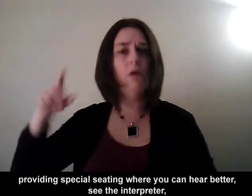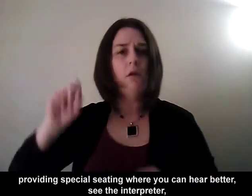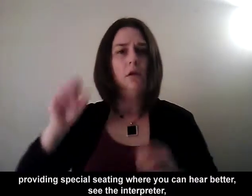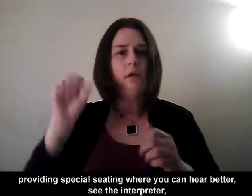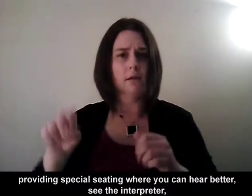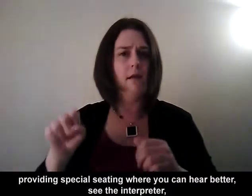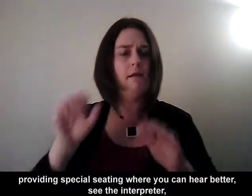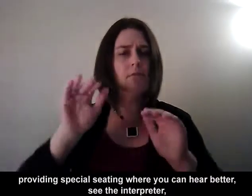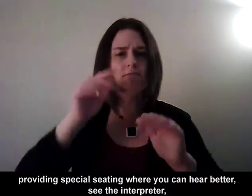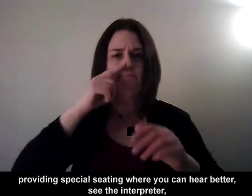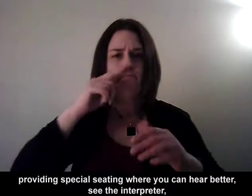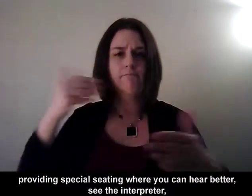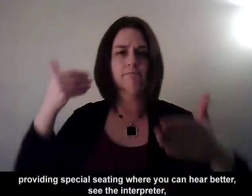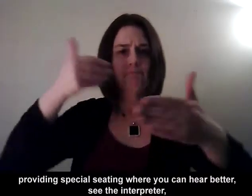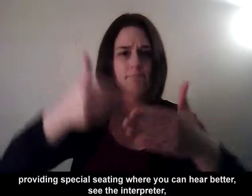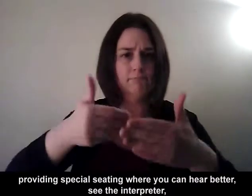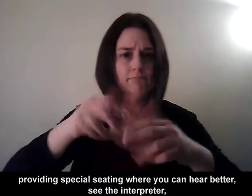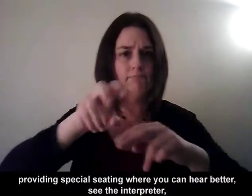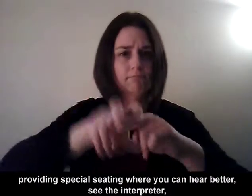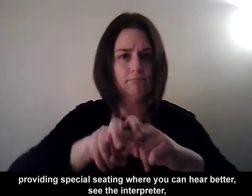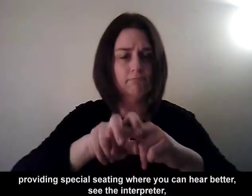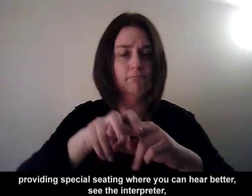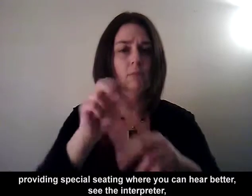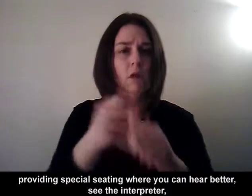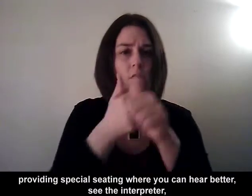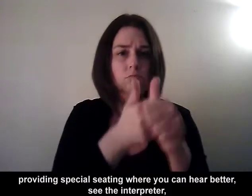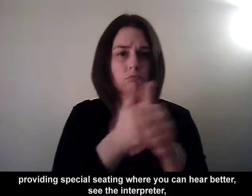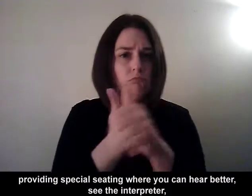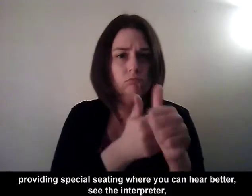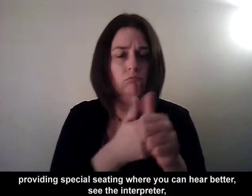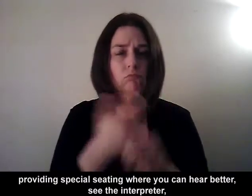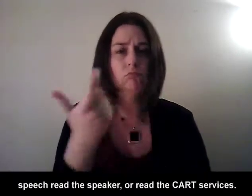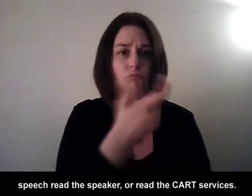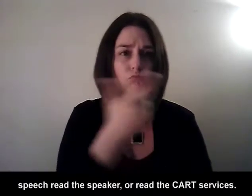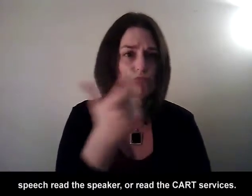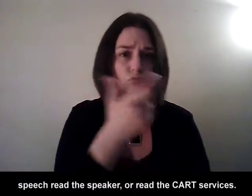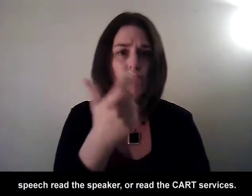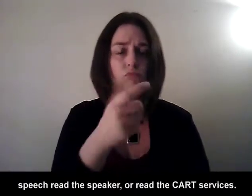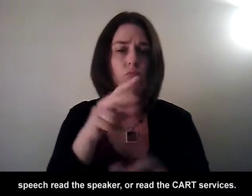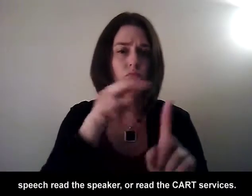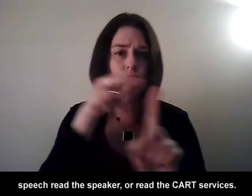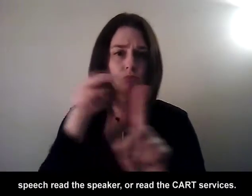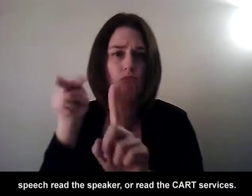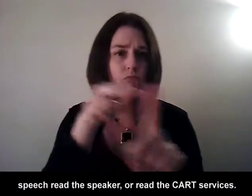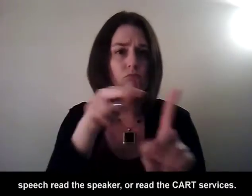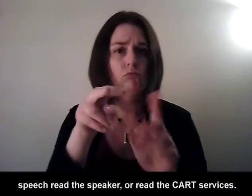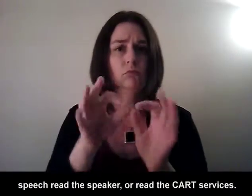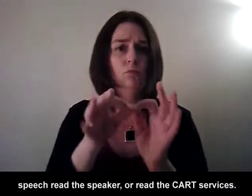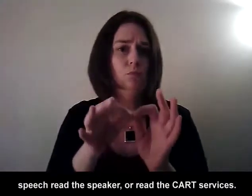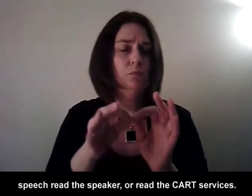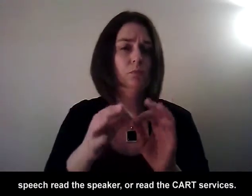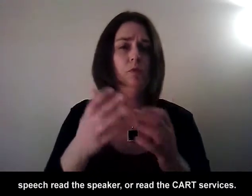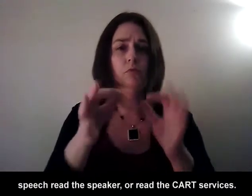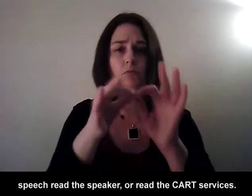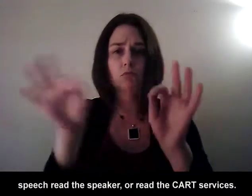providing special seating where you can hear better, see the interpreter, speech read the speaker, or read the CART